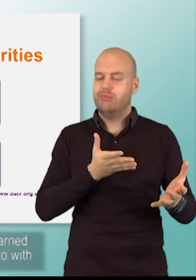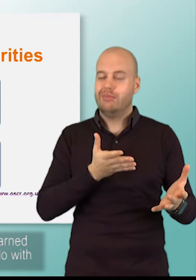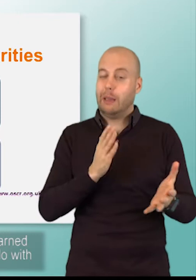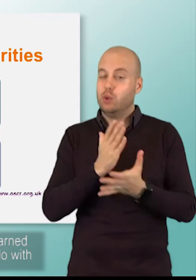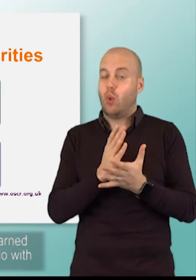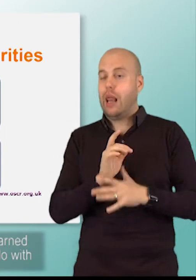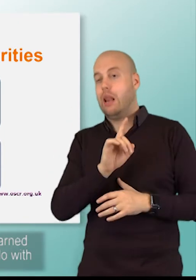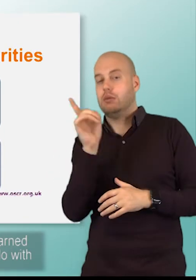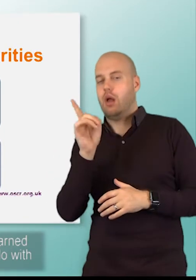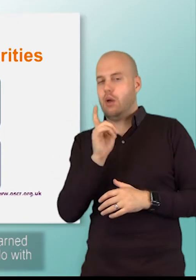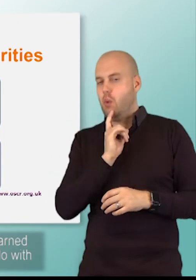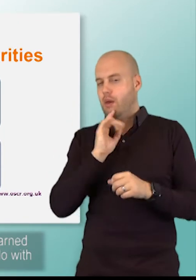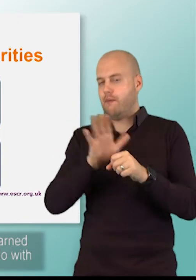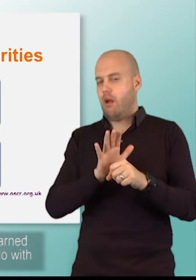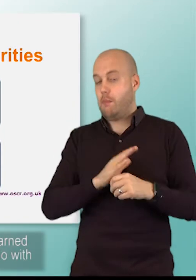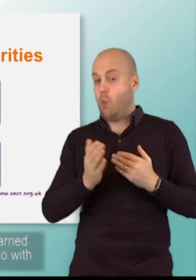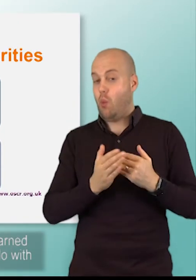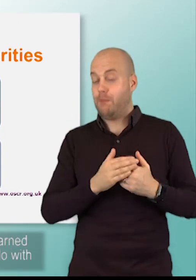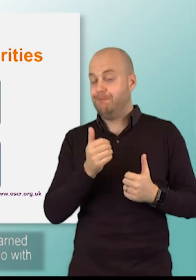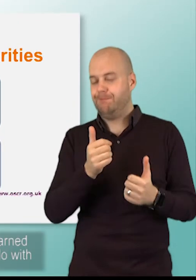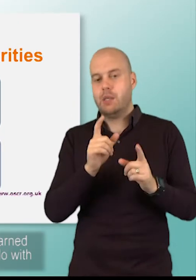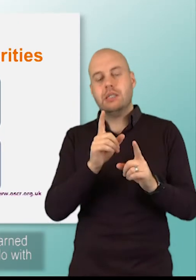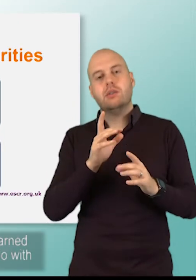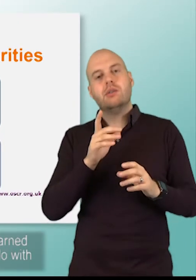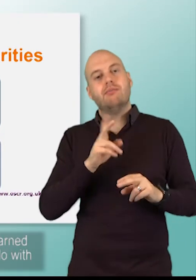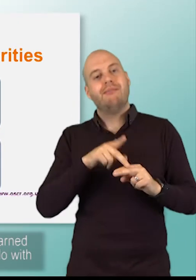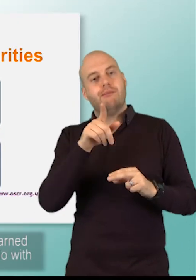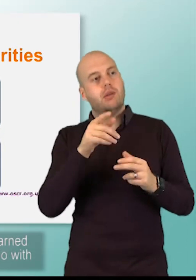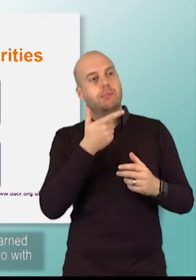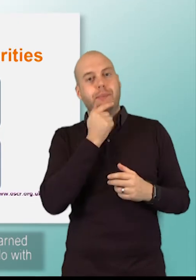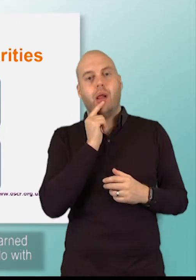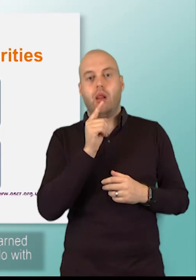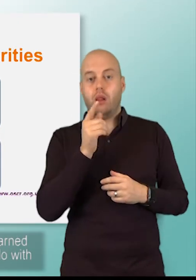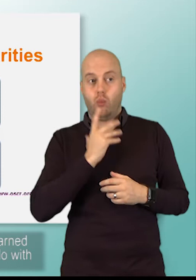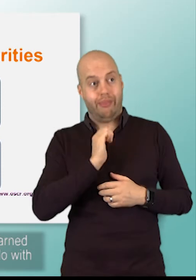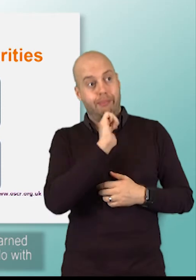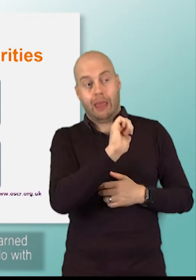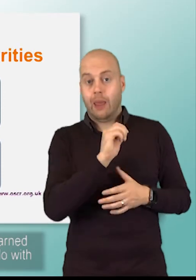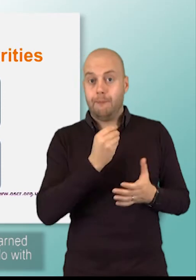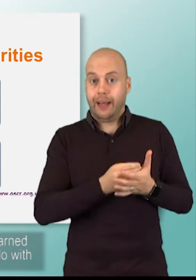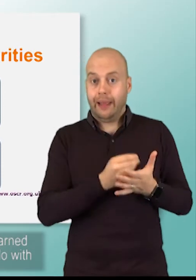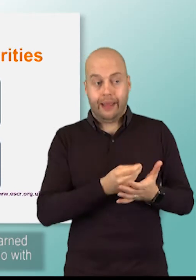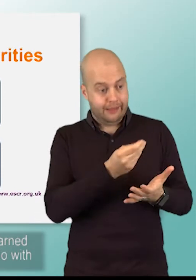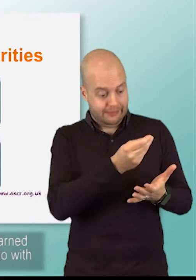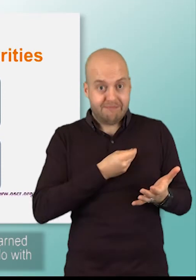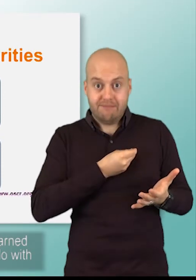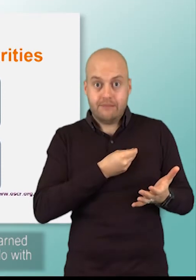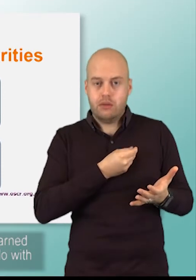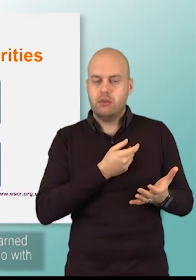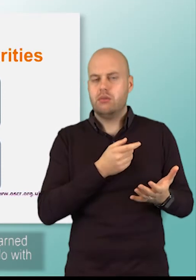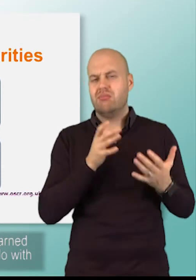In order to persuade people to part with their hard-earned cash, if you can demonstrate quite